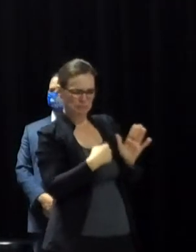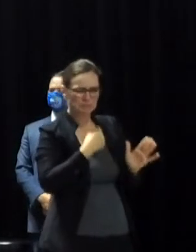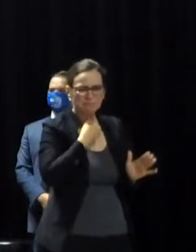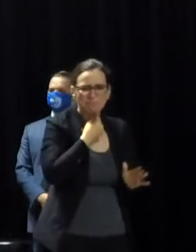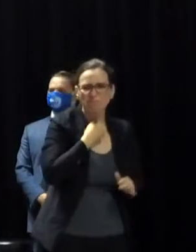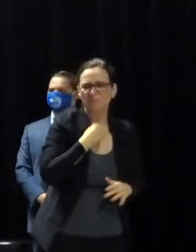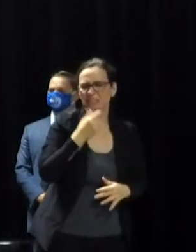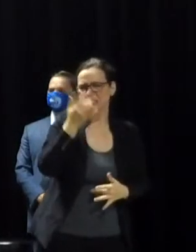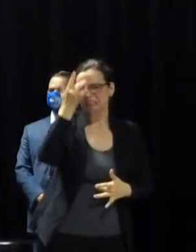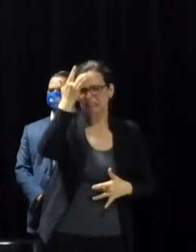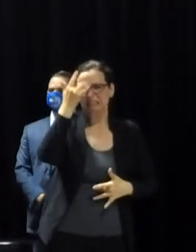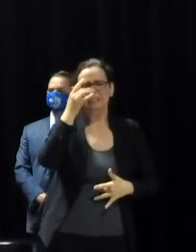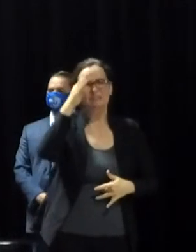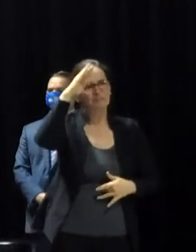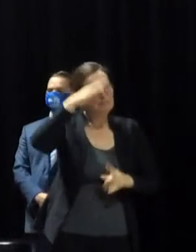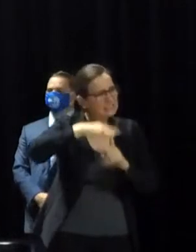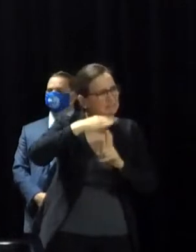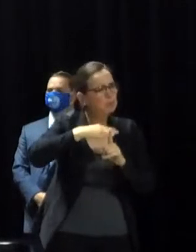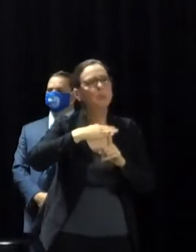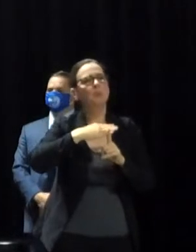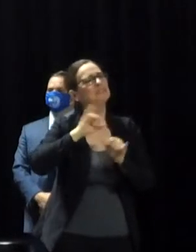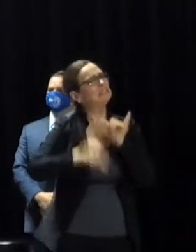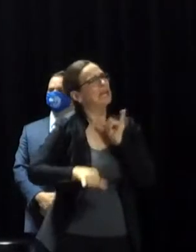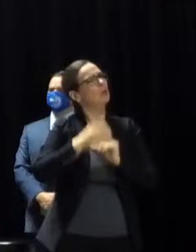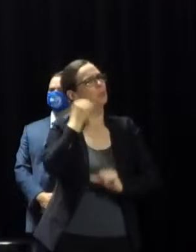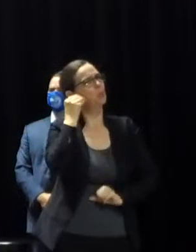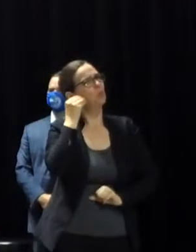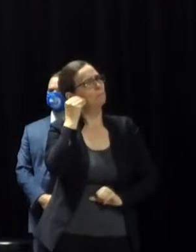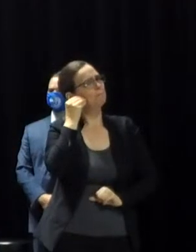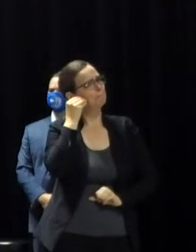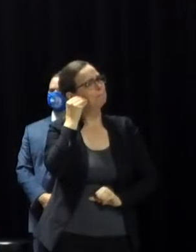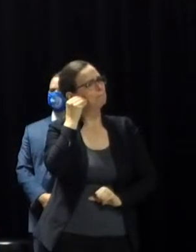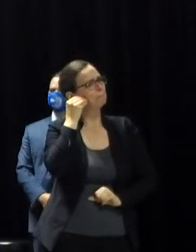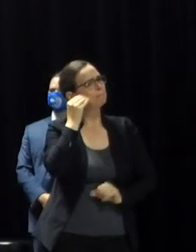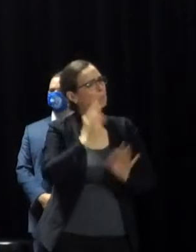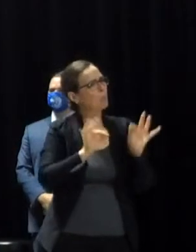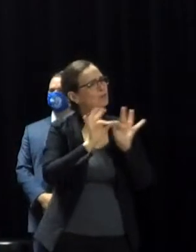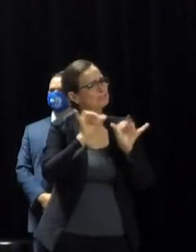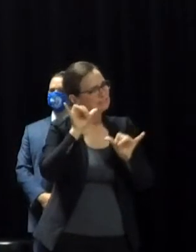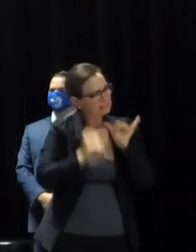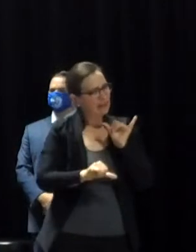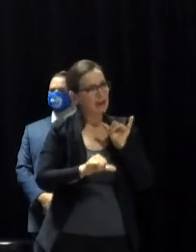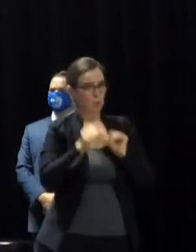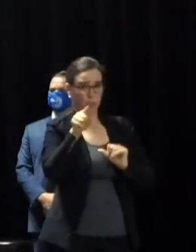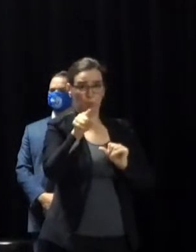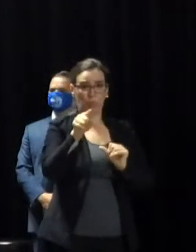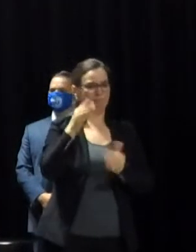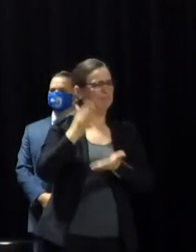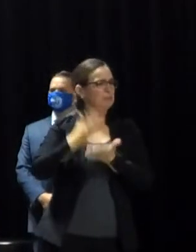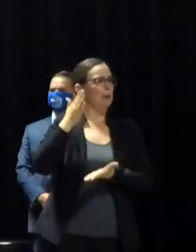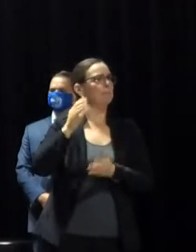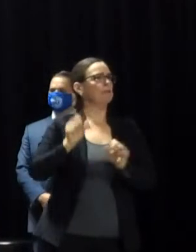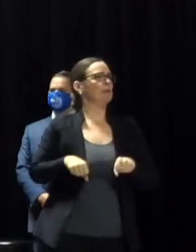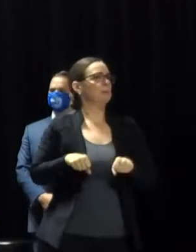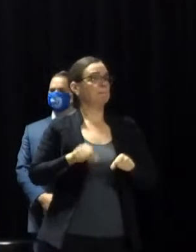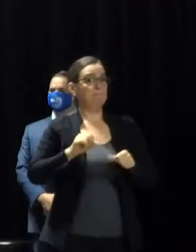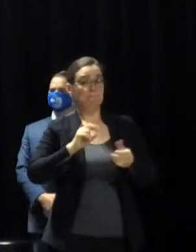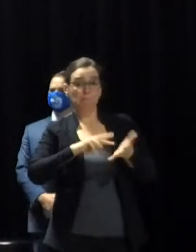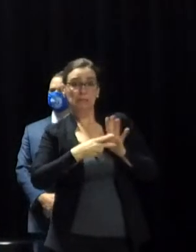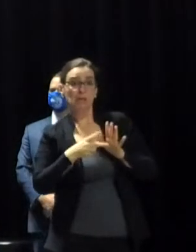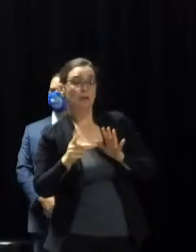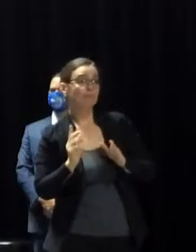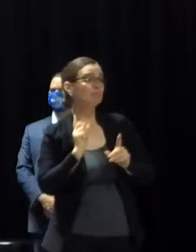virus significantly in our community. And as a result, the community will stay open. You can still enjoy restaurant, you can still enjoy